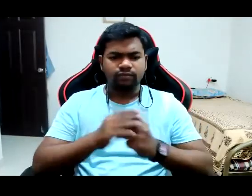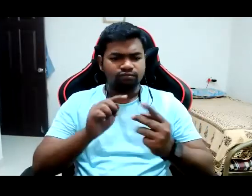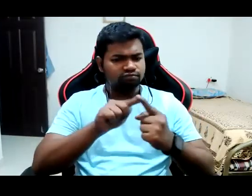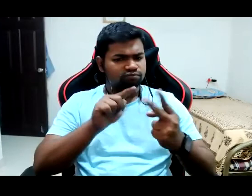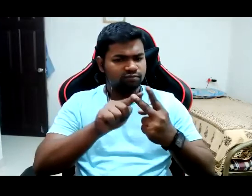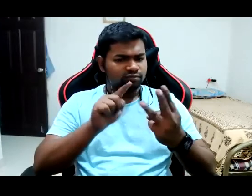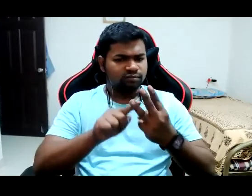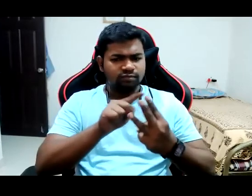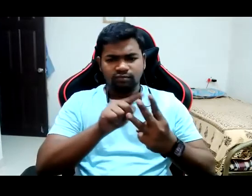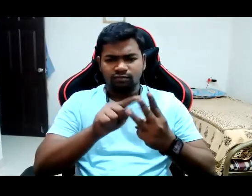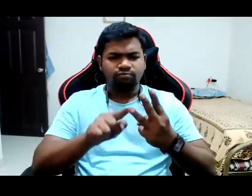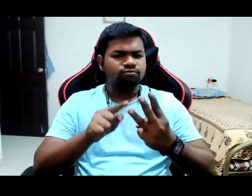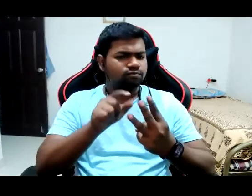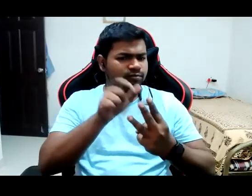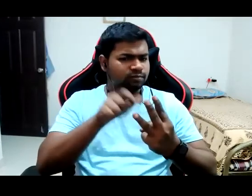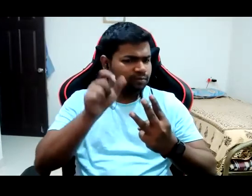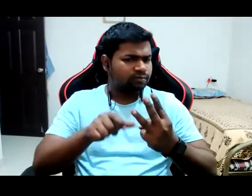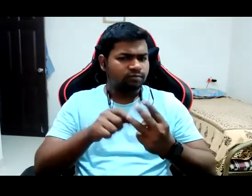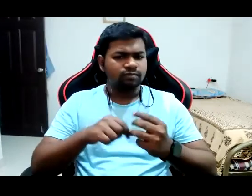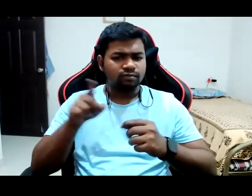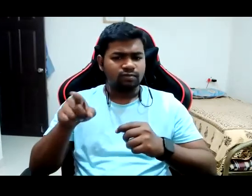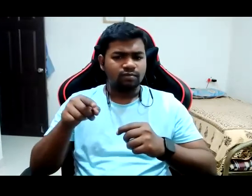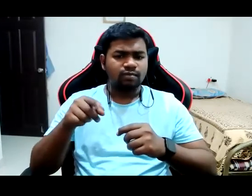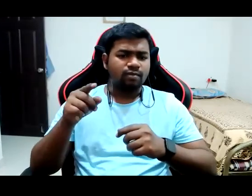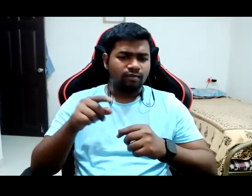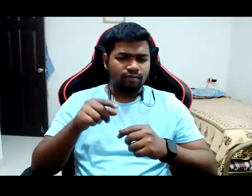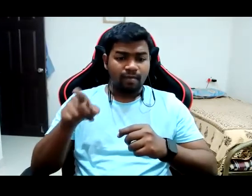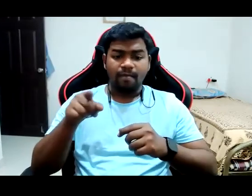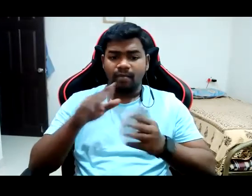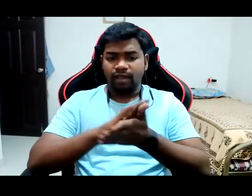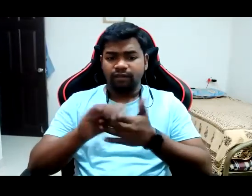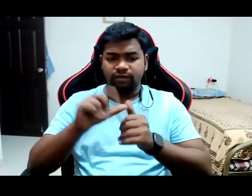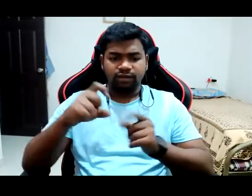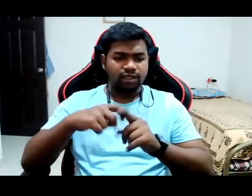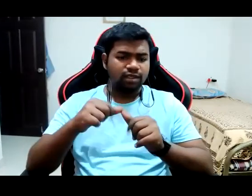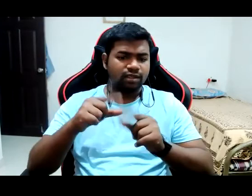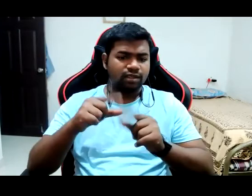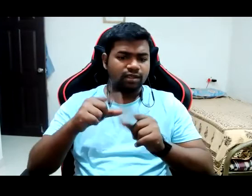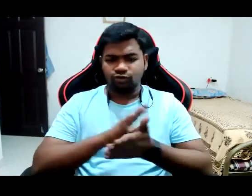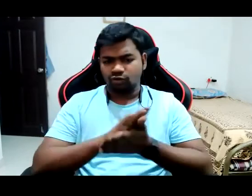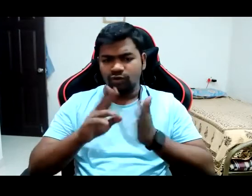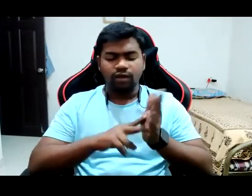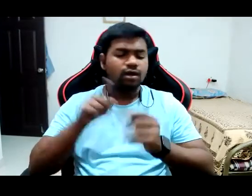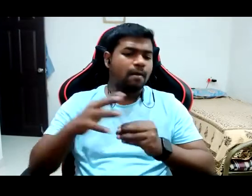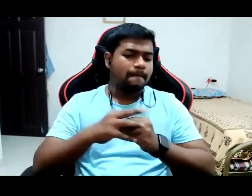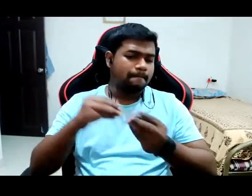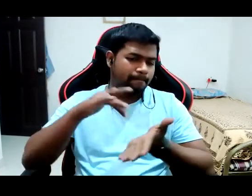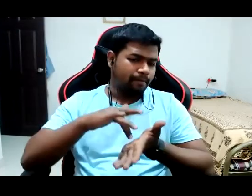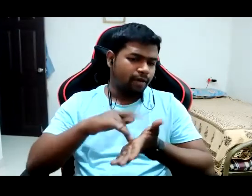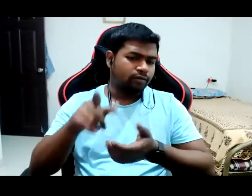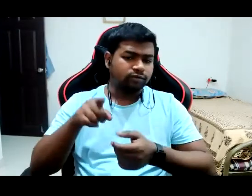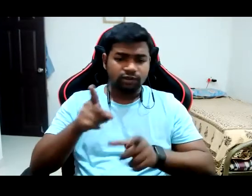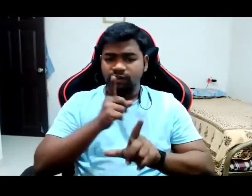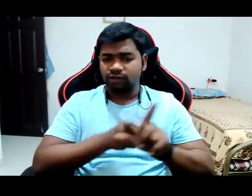Each of these three were essentially in-person hackathon / confluences at Triple IT Bangalore. And this year, of course,